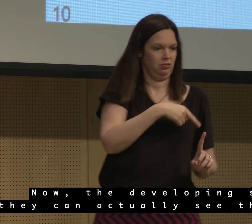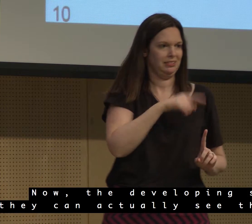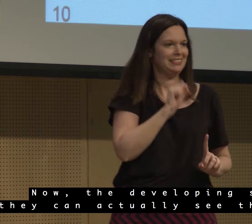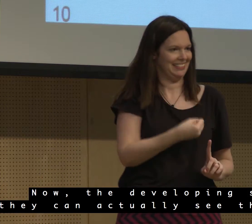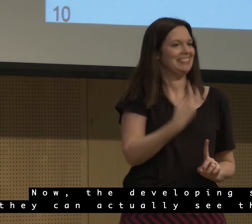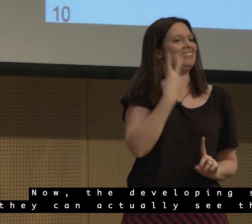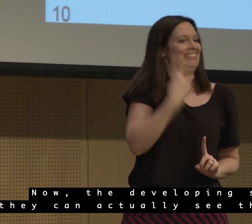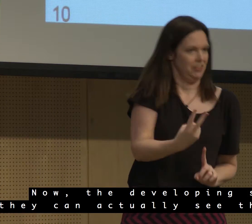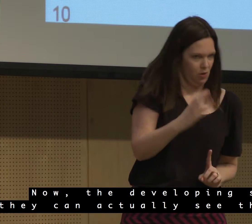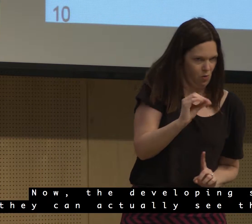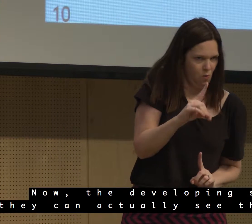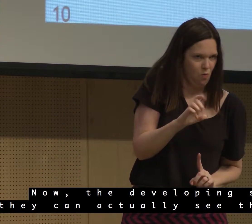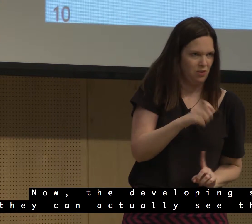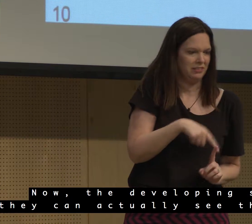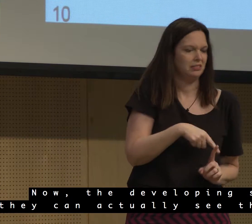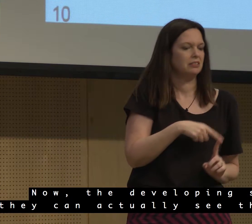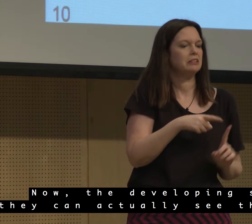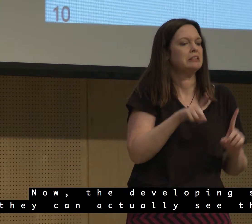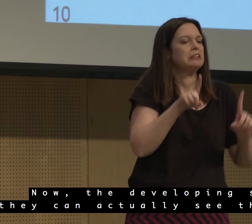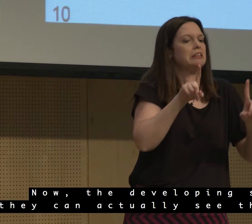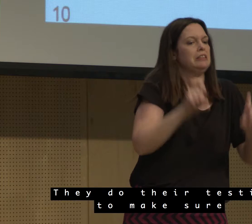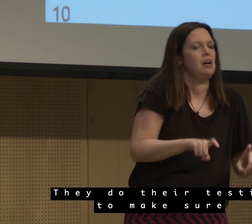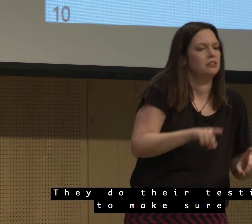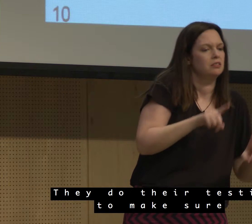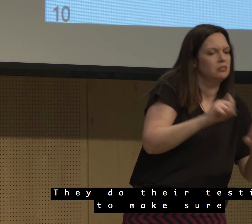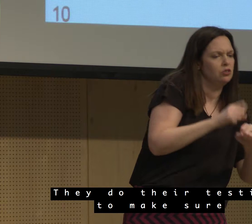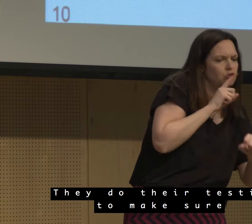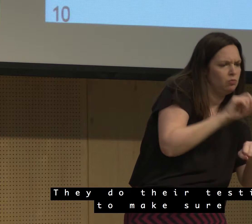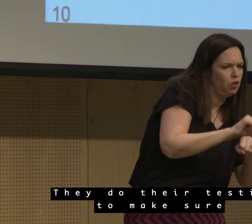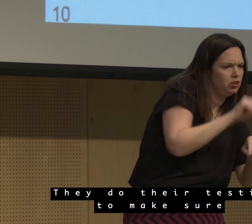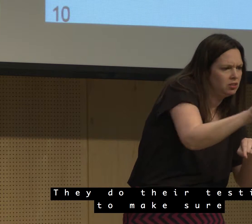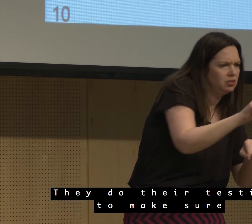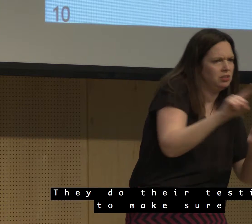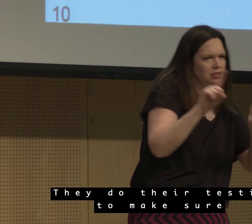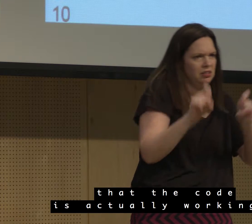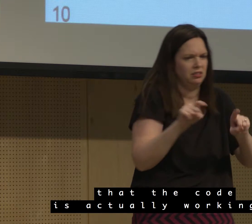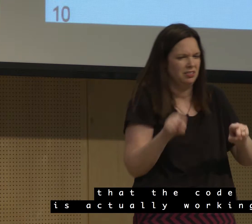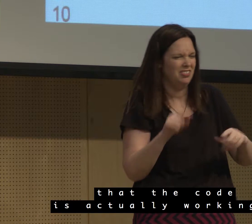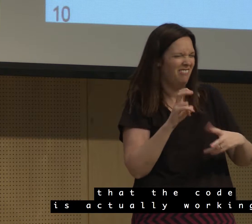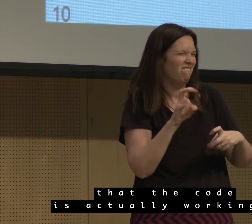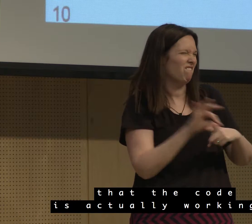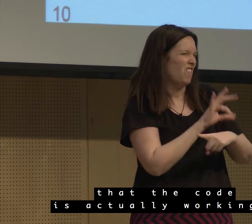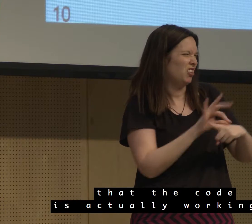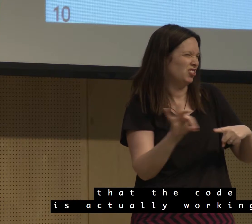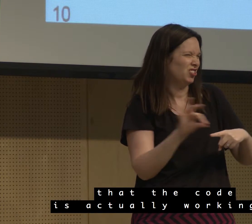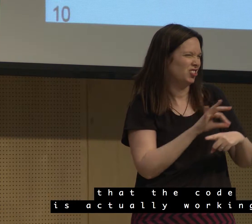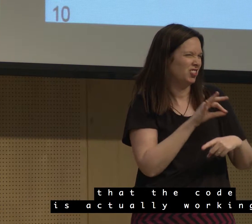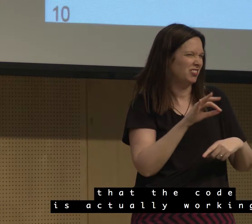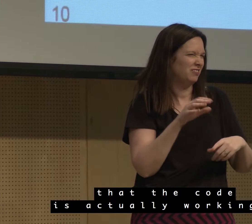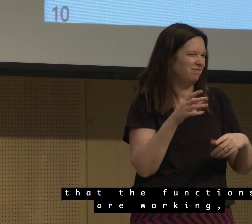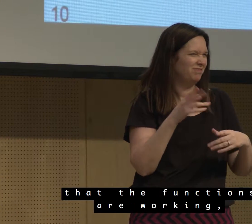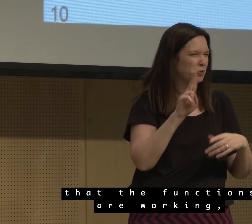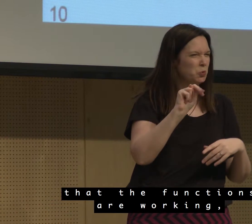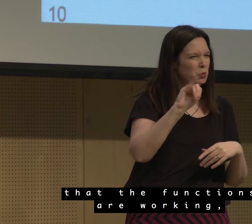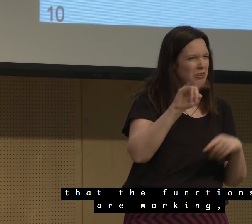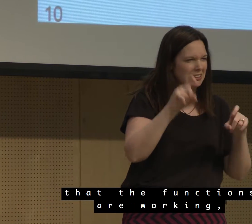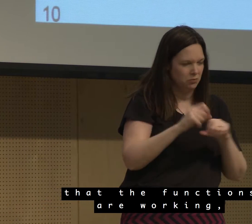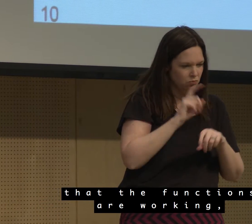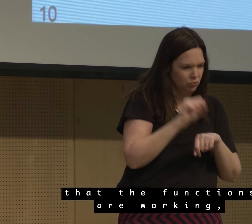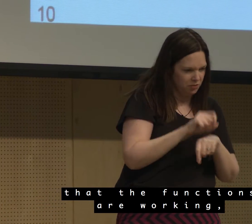developing side, they can actually see the code. They do their testing to make sure that the code is actually working, that the functions